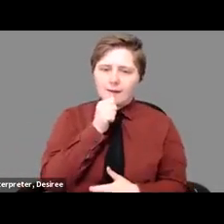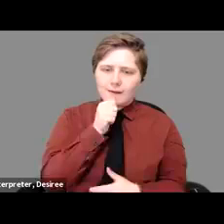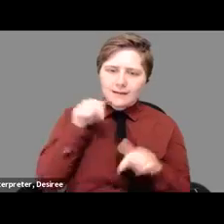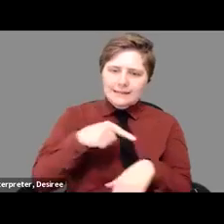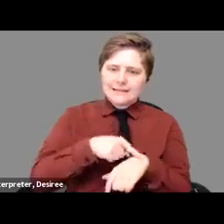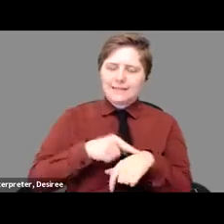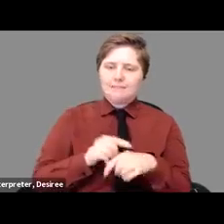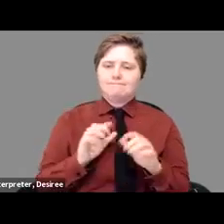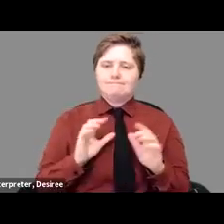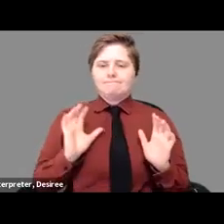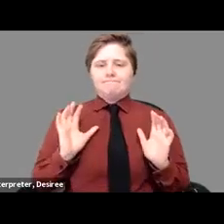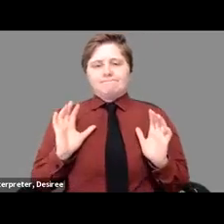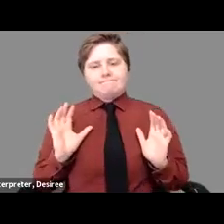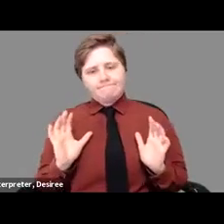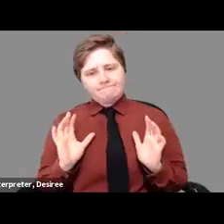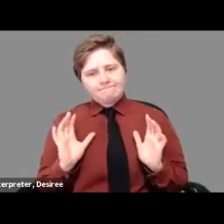think it's